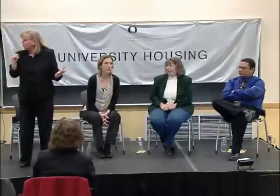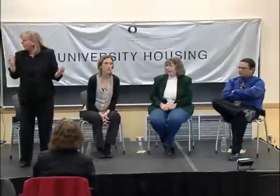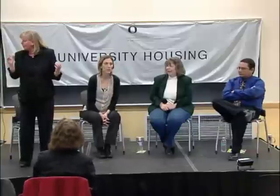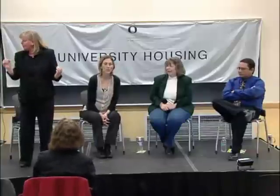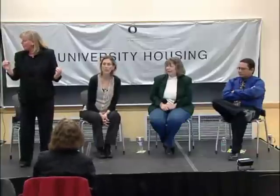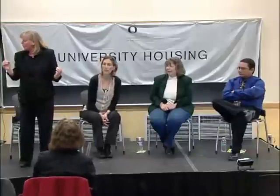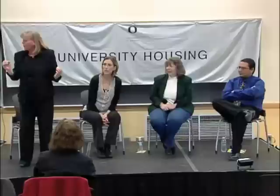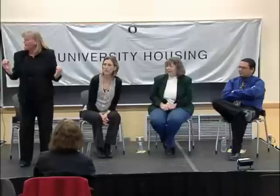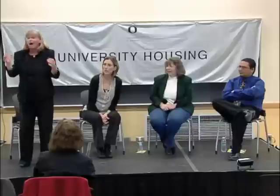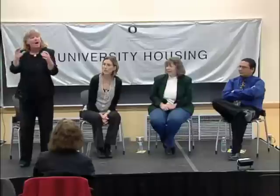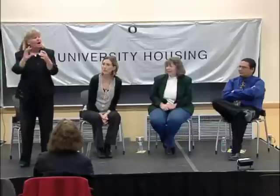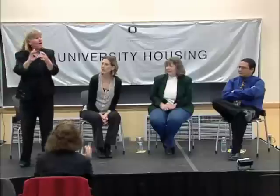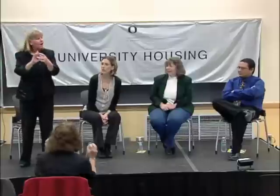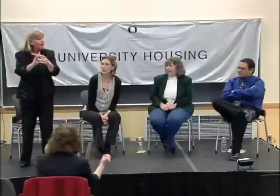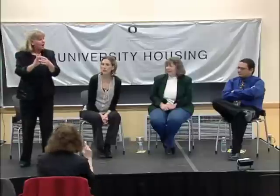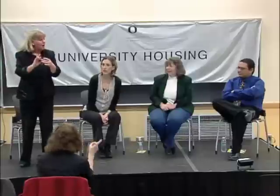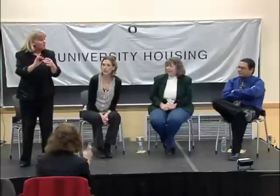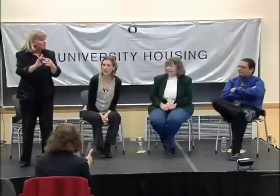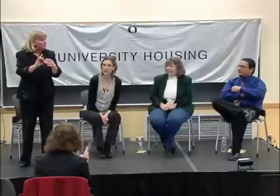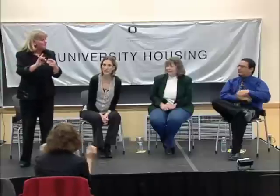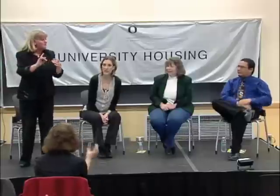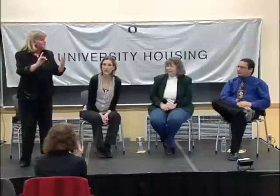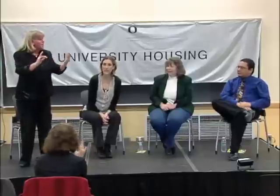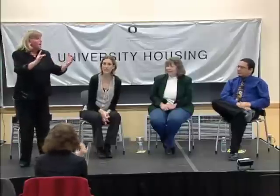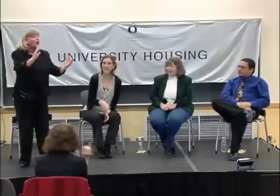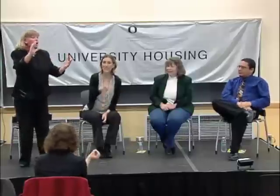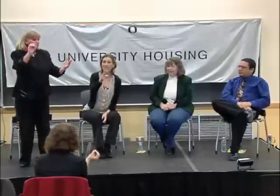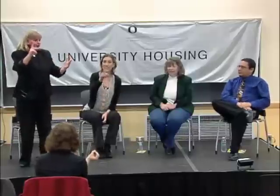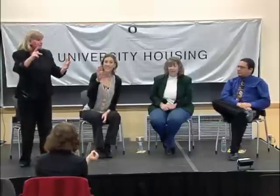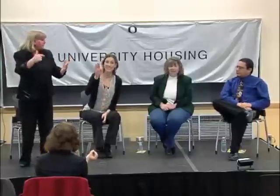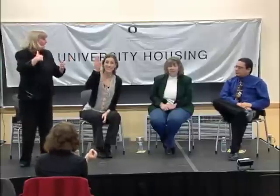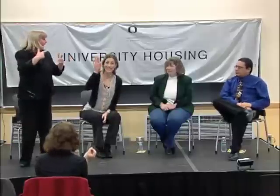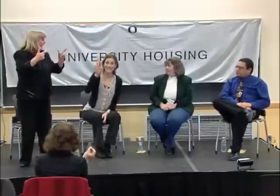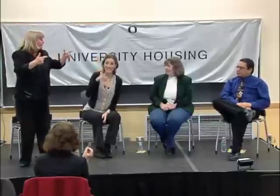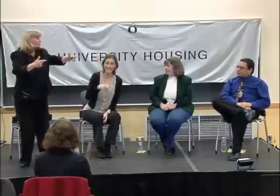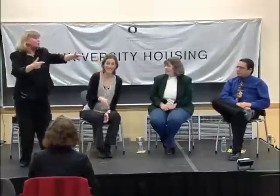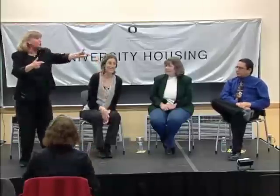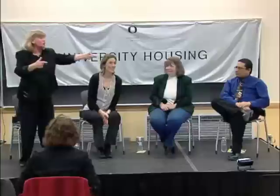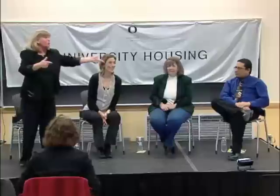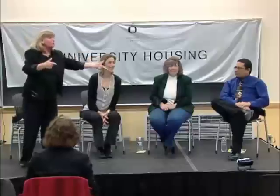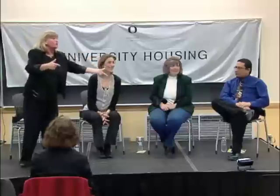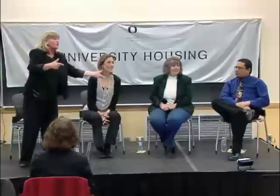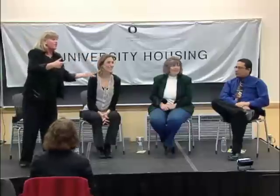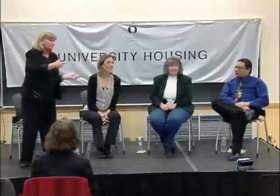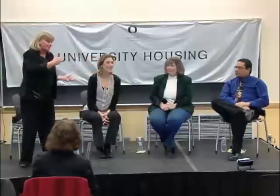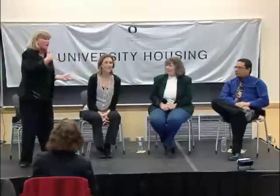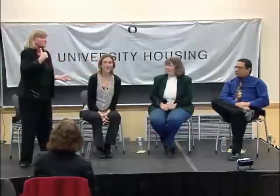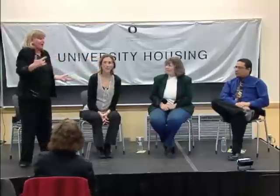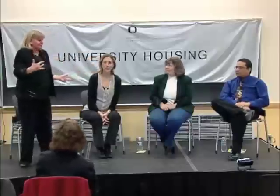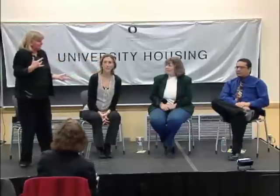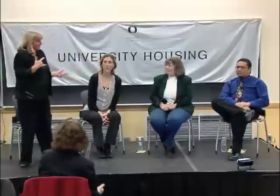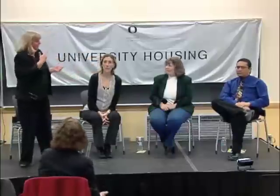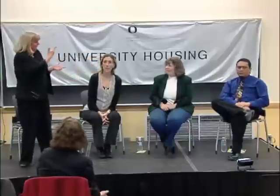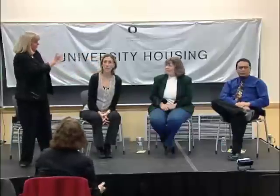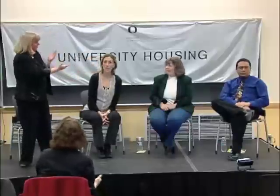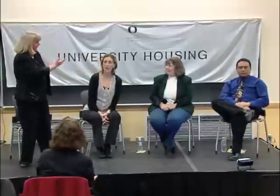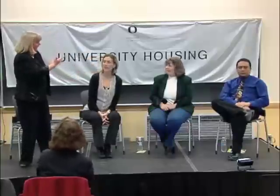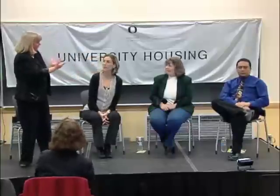Really though. Comments? Okay. I'm going to turn it over to because I feel that